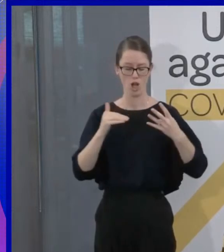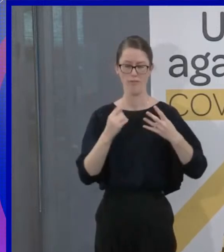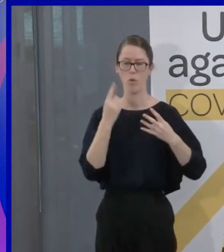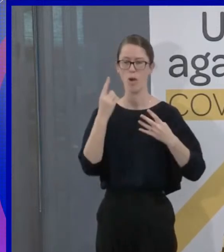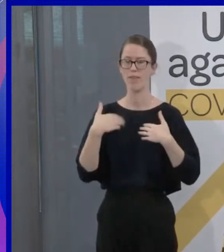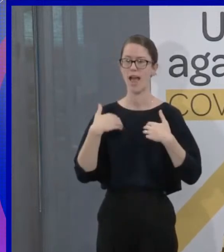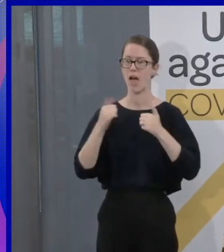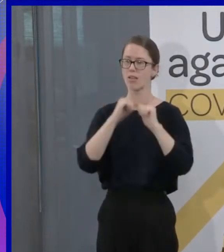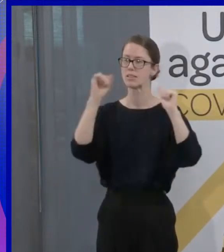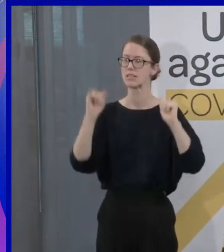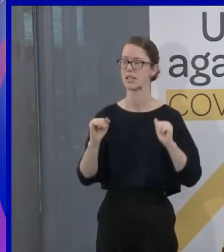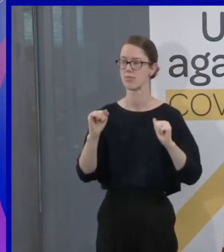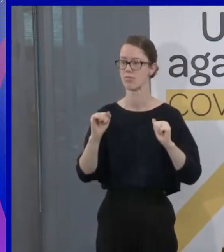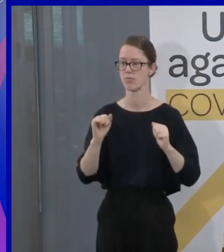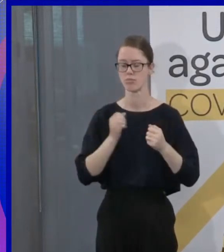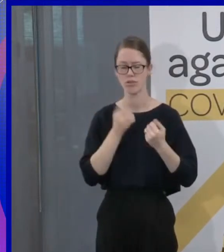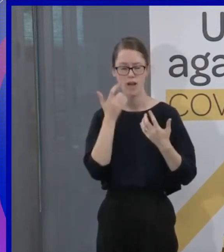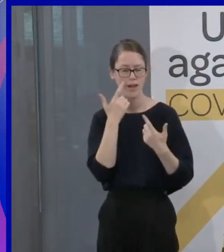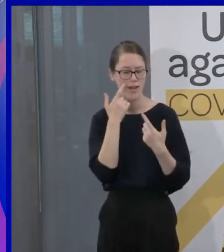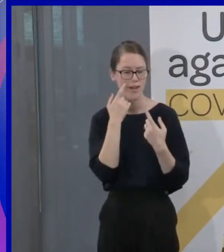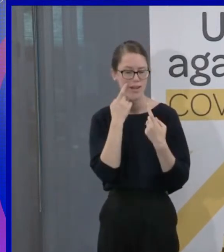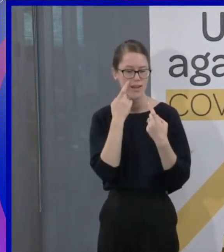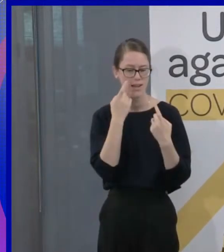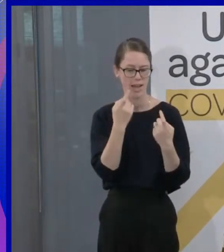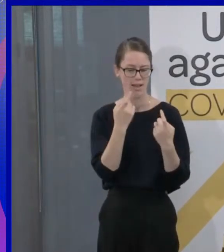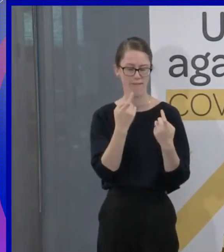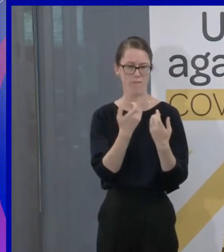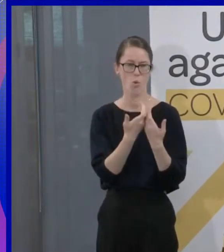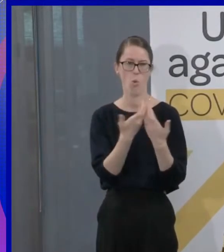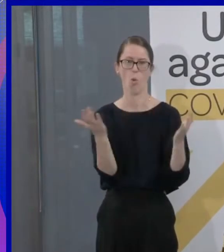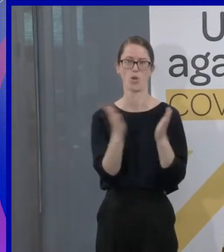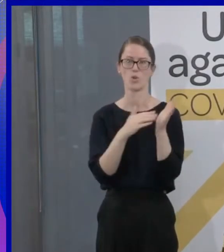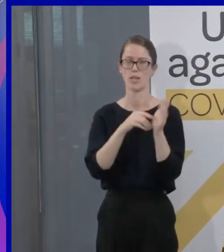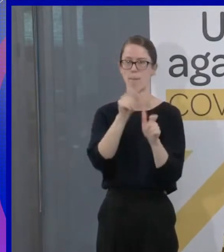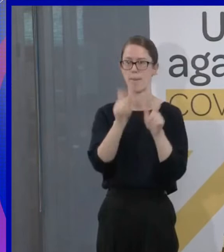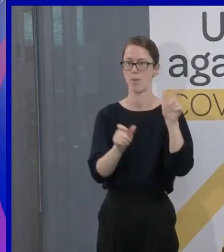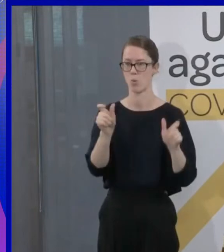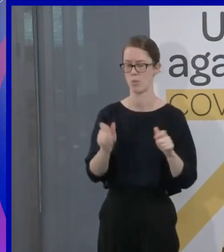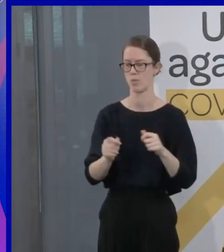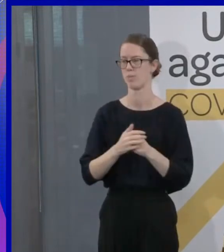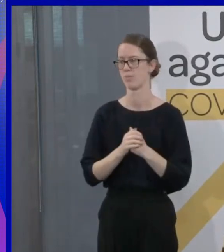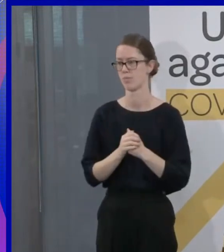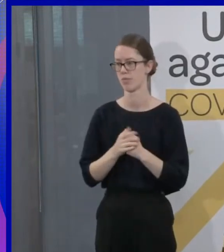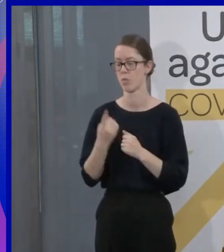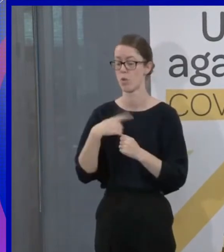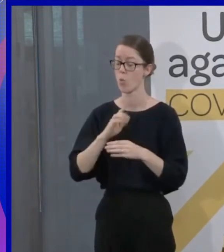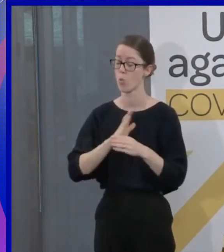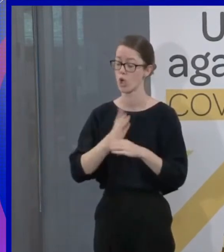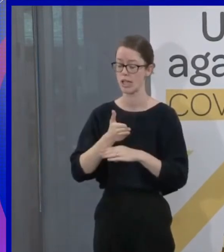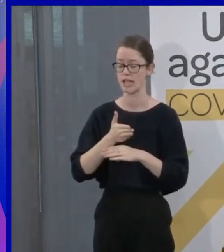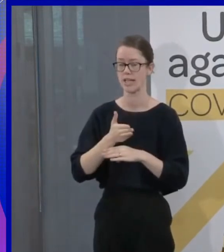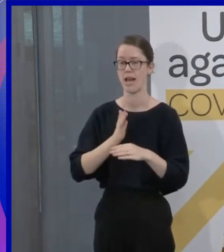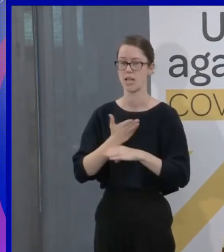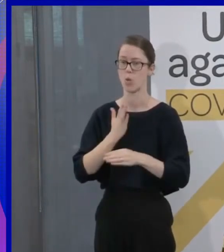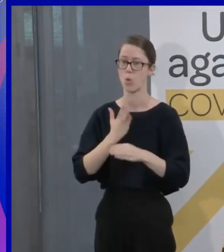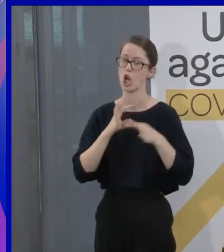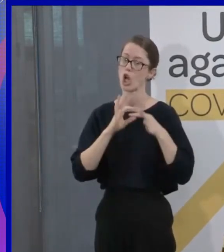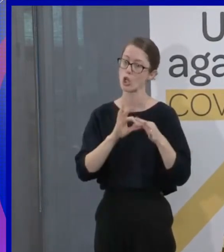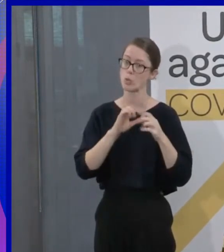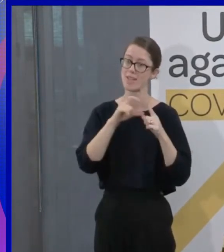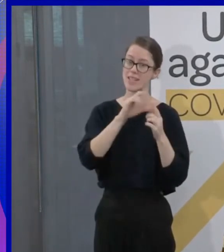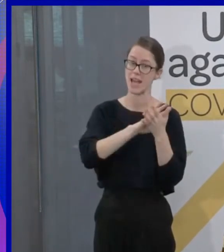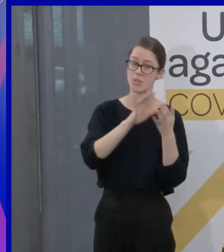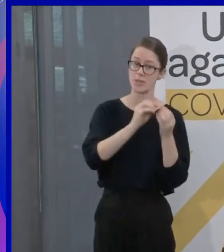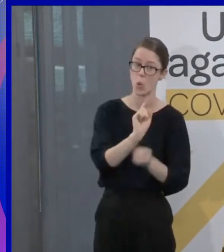health system is providing care right across the spectrum for New Zealanders. I can say that we were working very closely with the DHBs